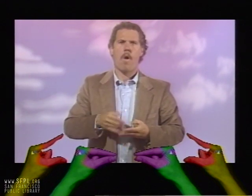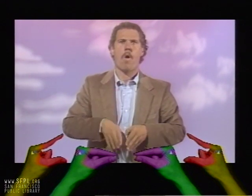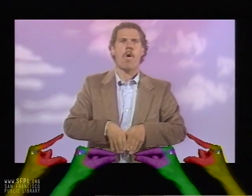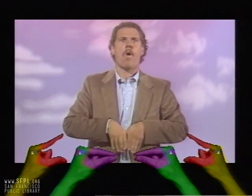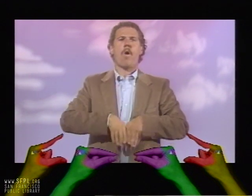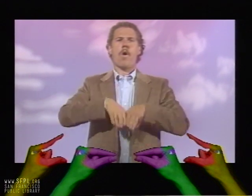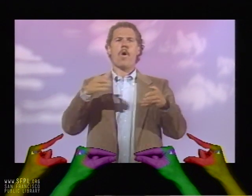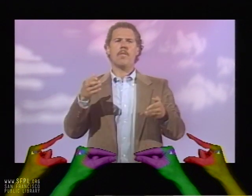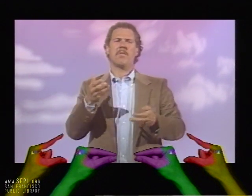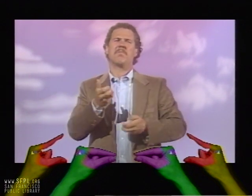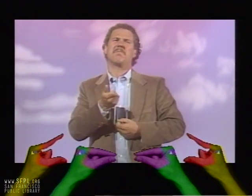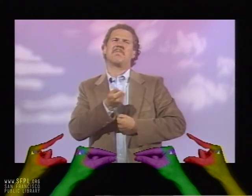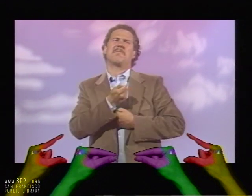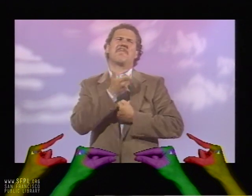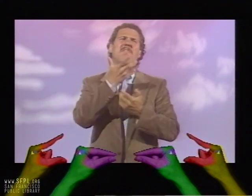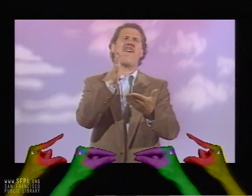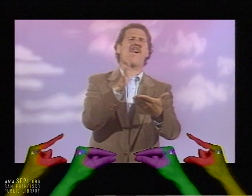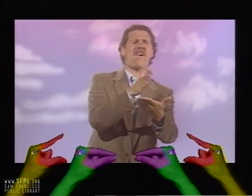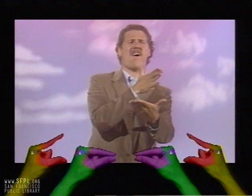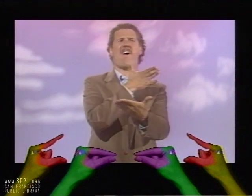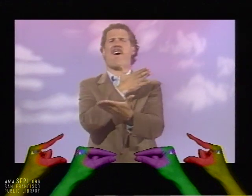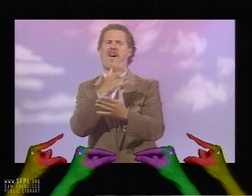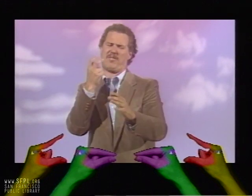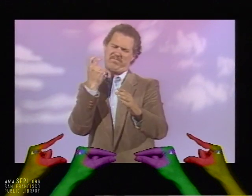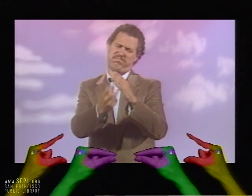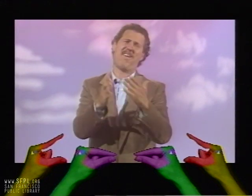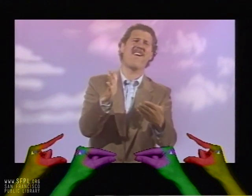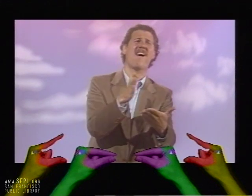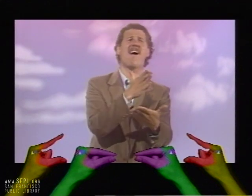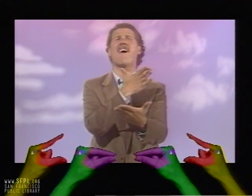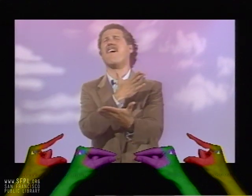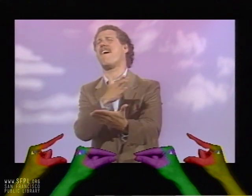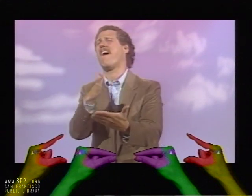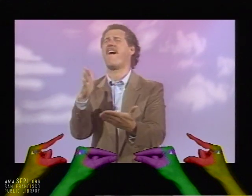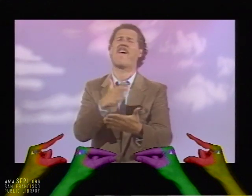beautiful. For the first time in his life, Beagle felt he belonged amongst others who were like him.